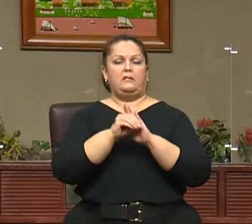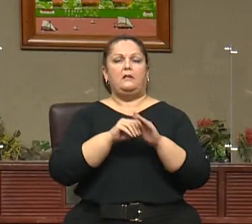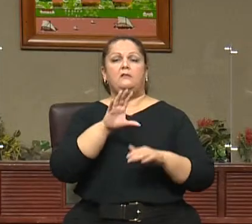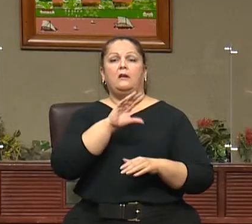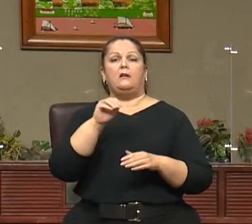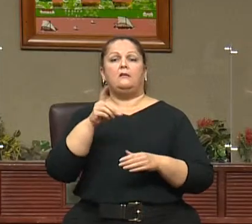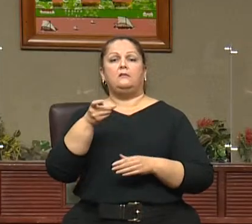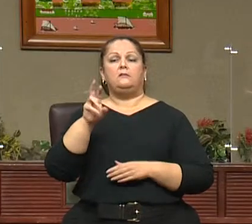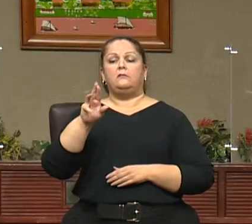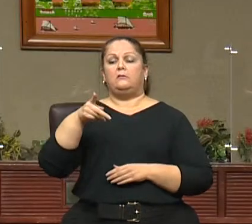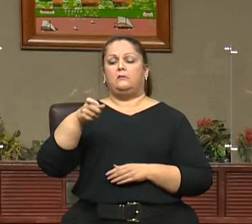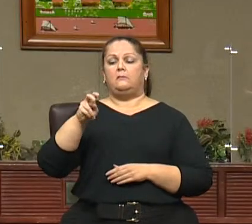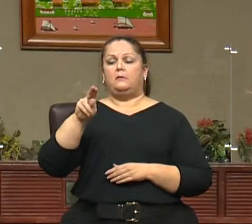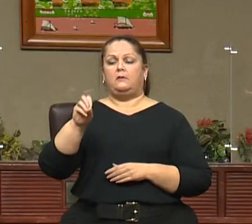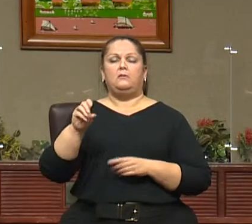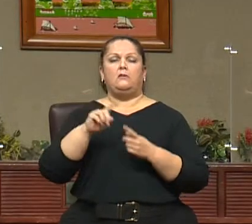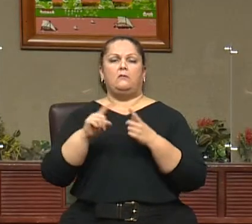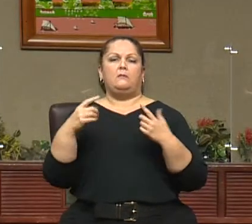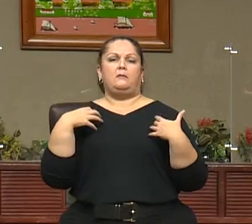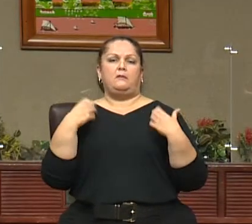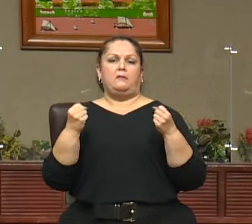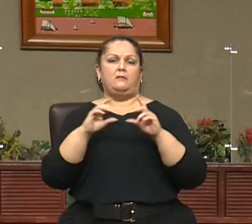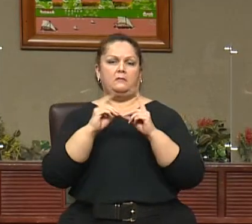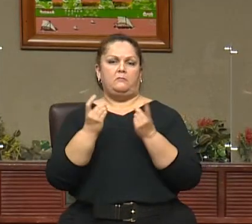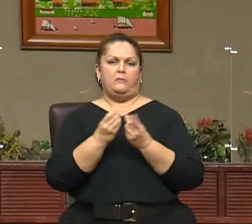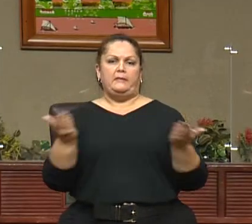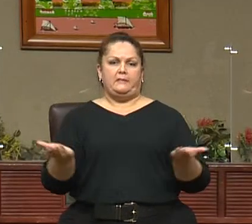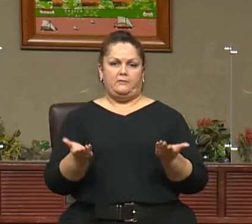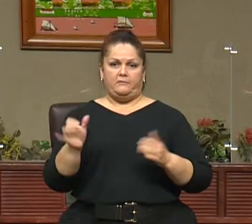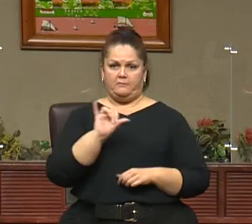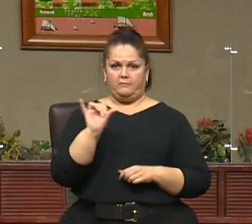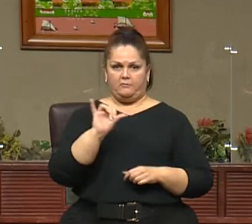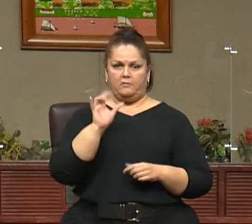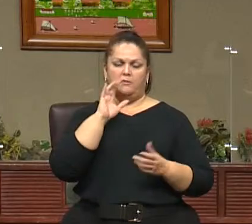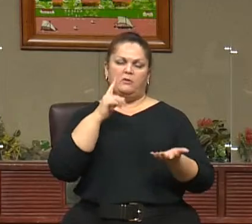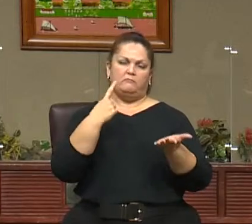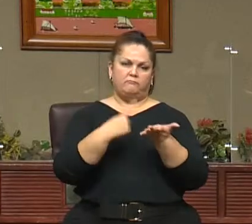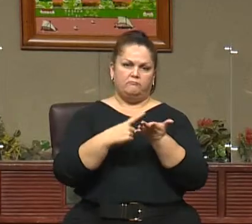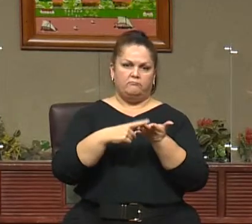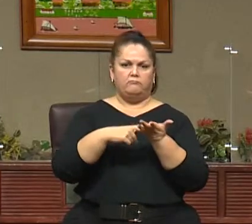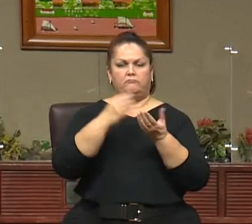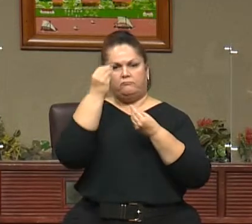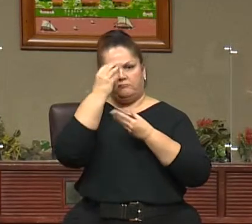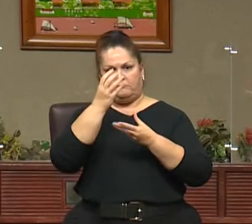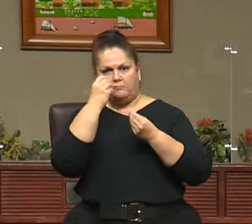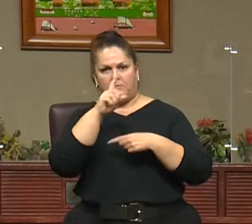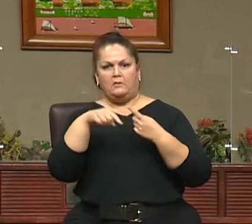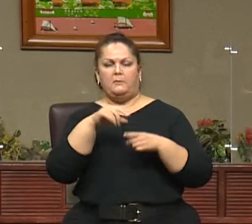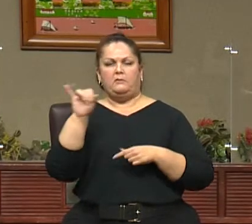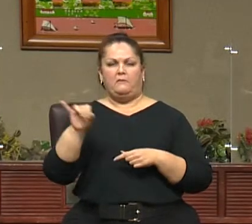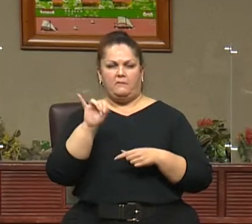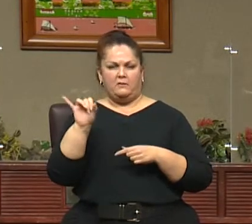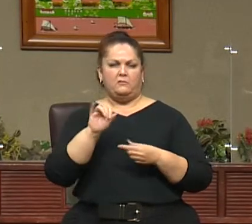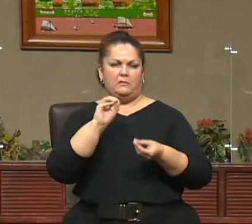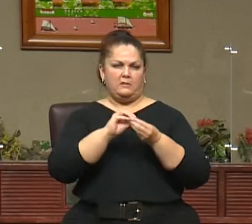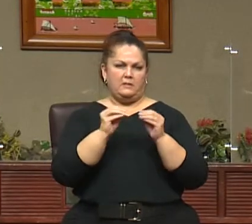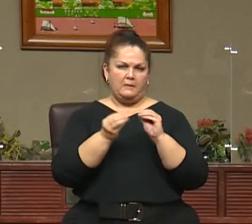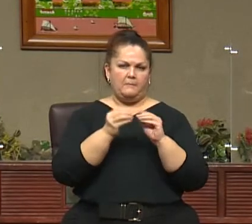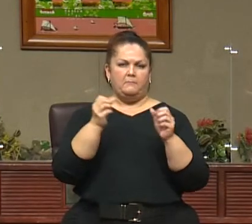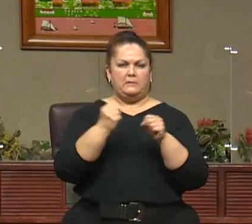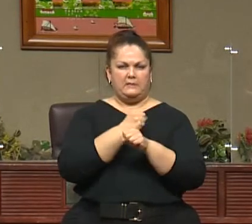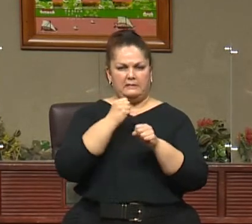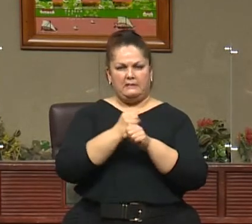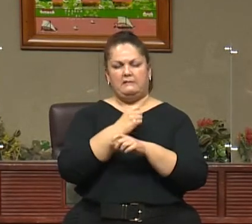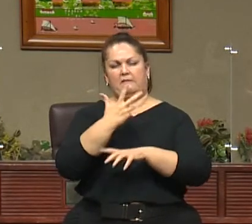Raul Pina from the Florida Department of Health in Orange County is also here to discuss important details regarding infection rates and state